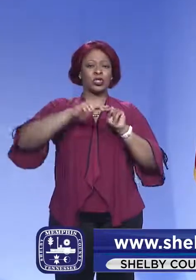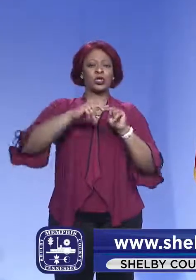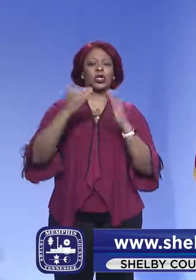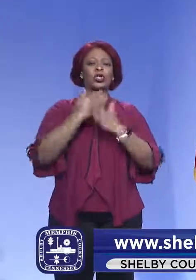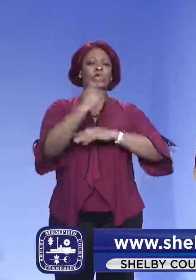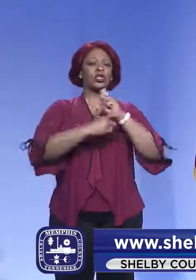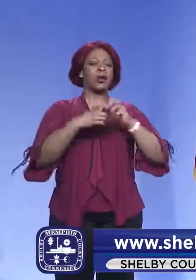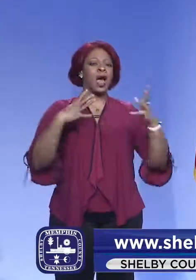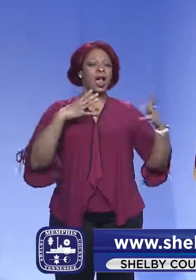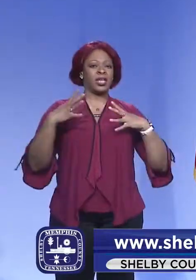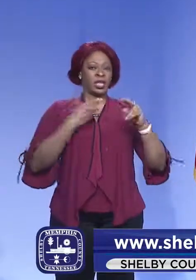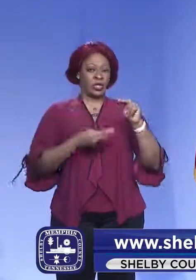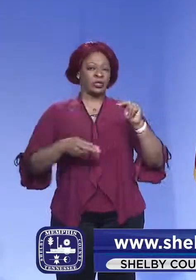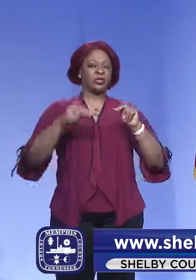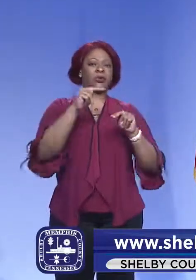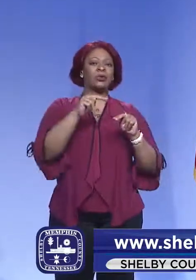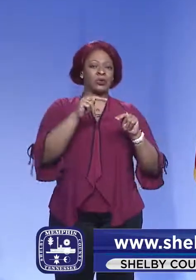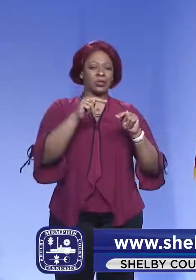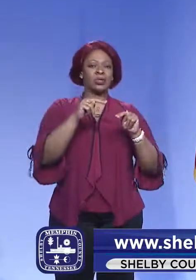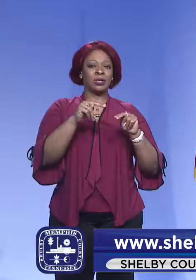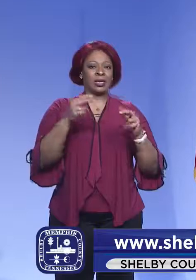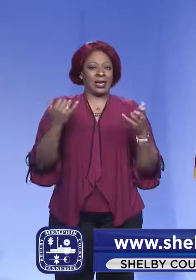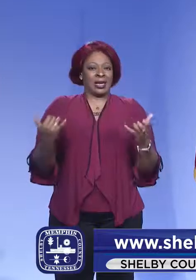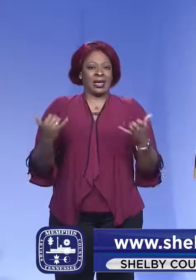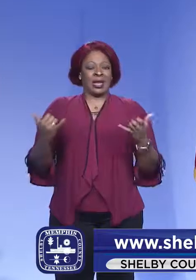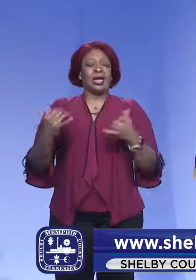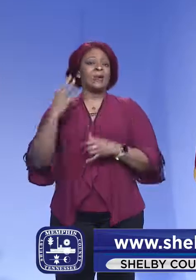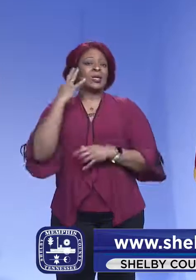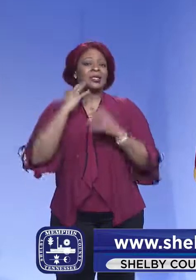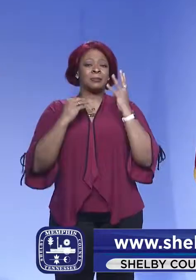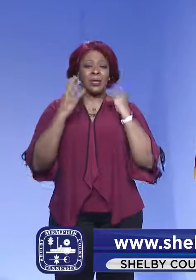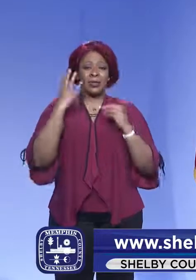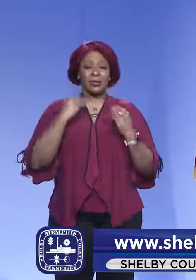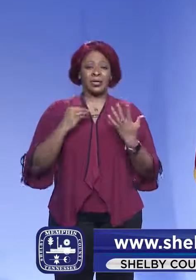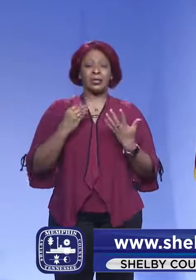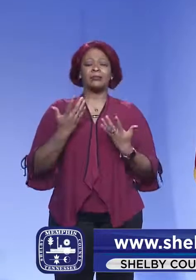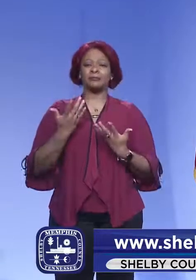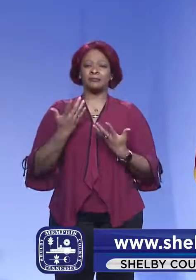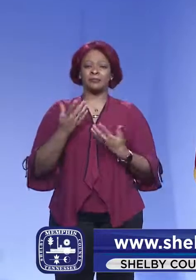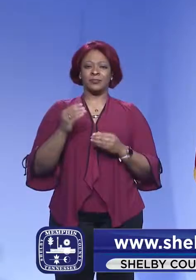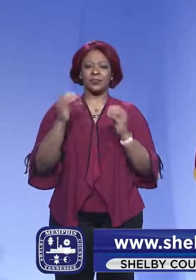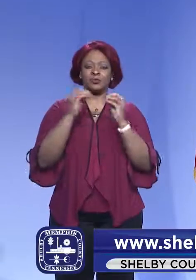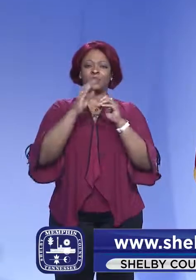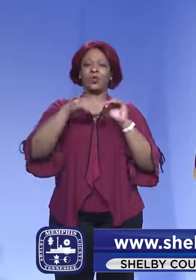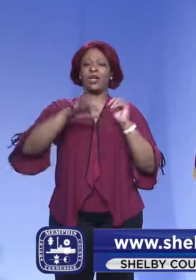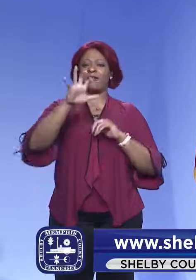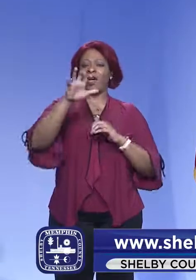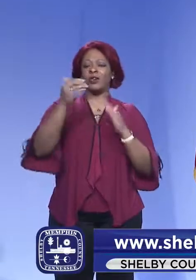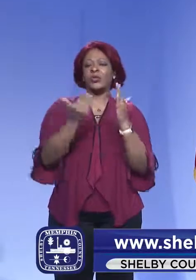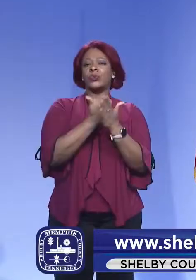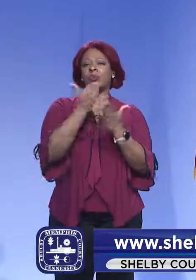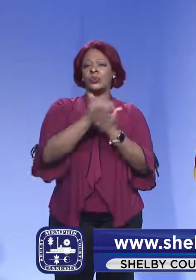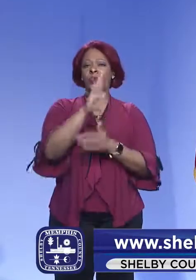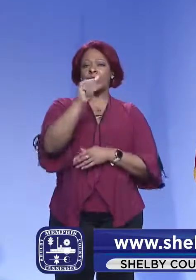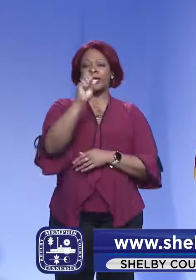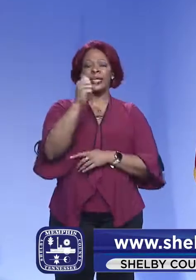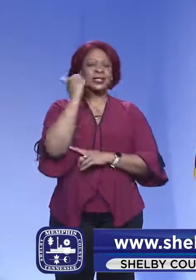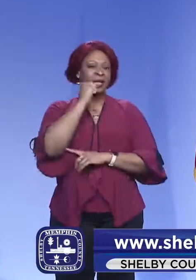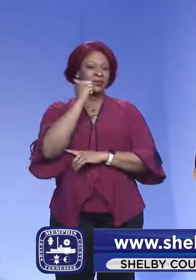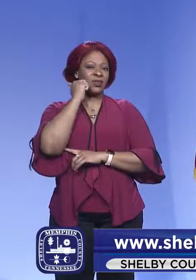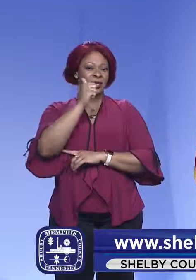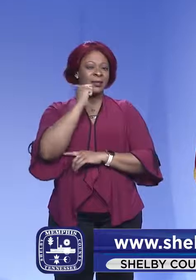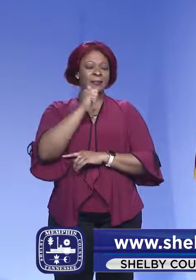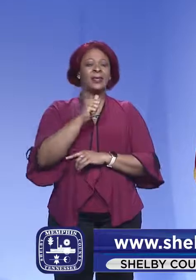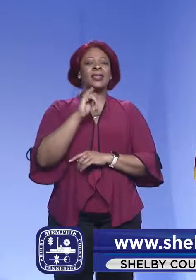Year's holiday surge. We are now experiencing a little bit over 500 new cases per day, which